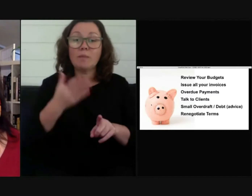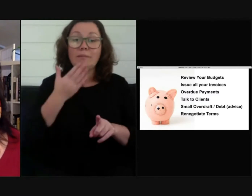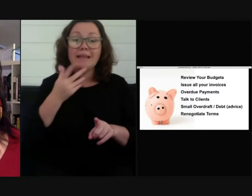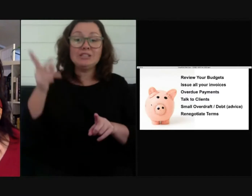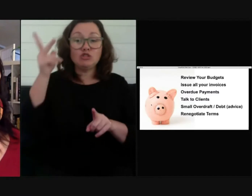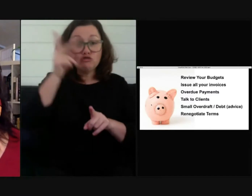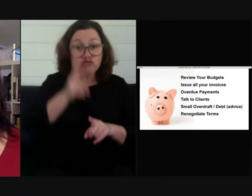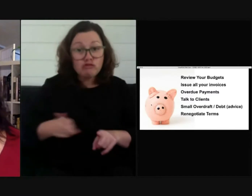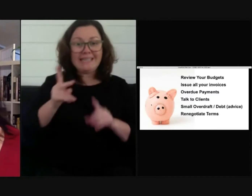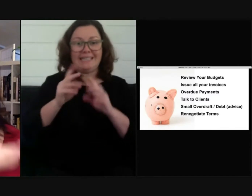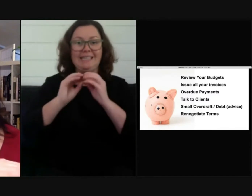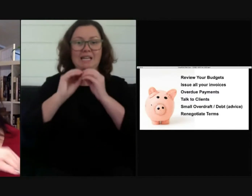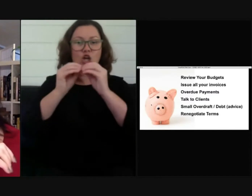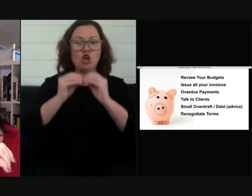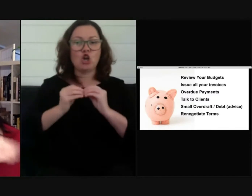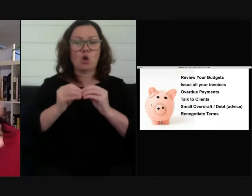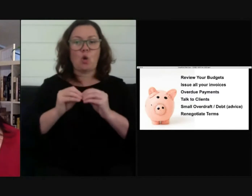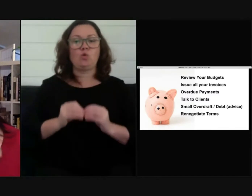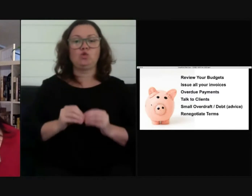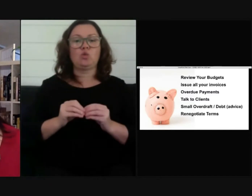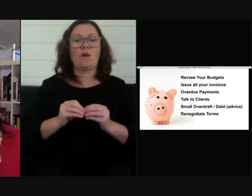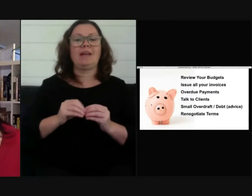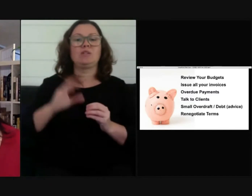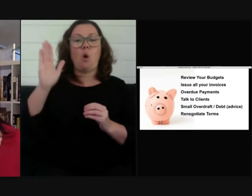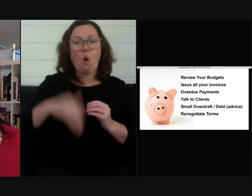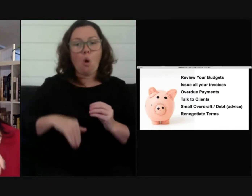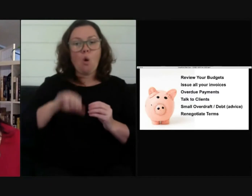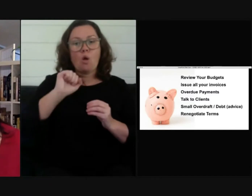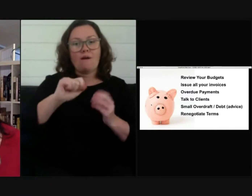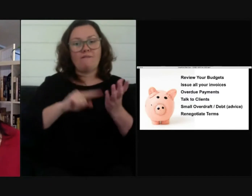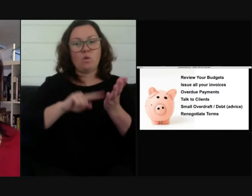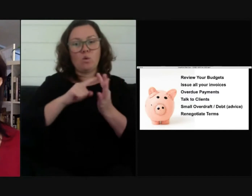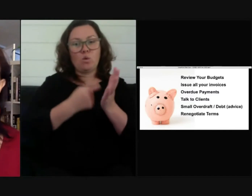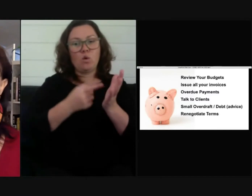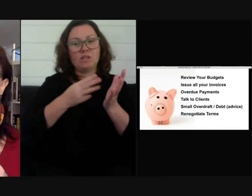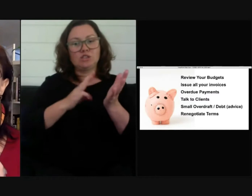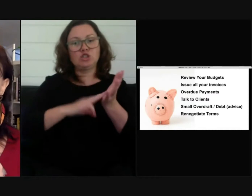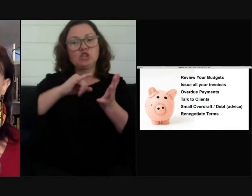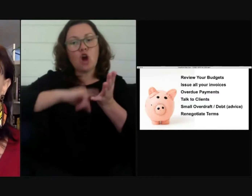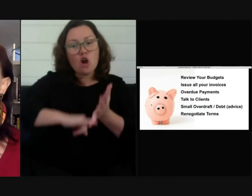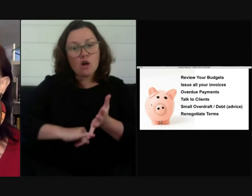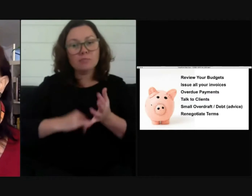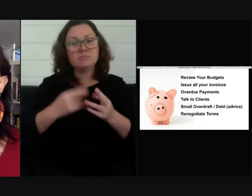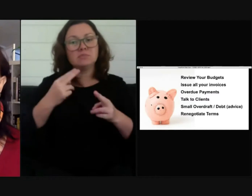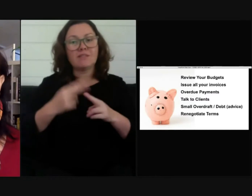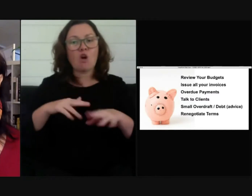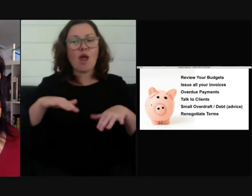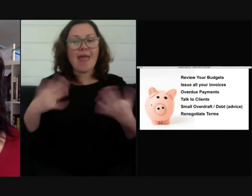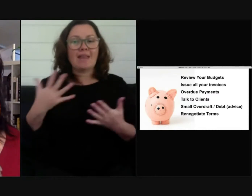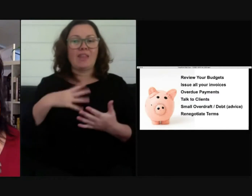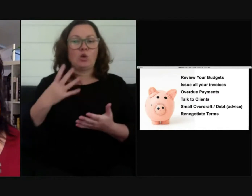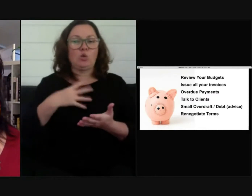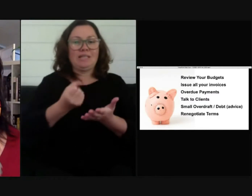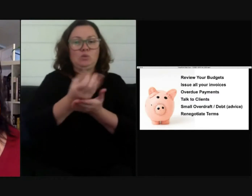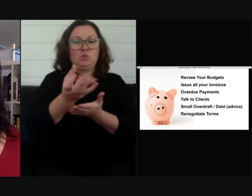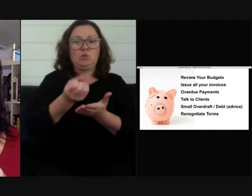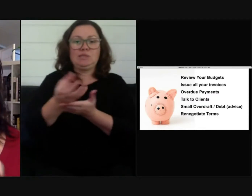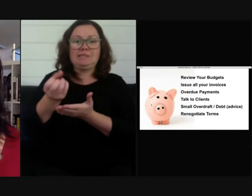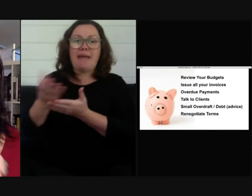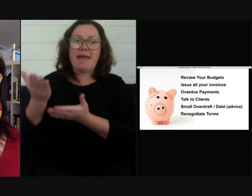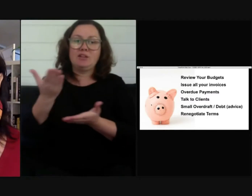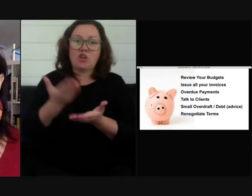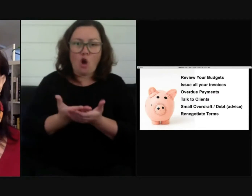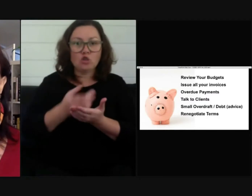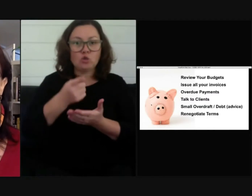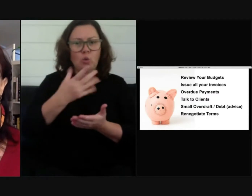spend money on. So earlier I mentioned trimming the fat out of your budgets. This is now about looking at the expenses that you need